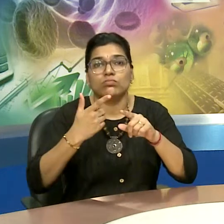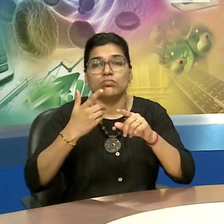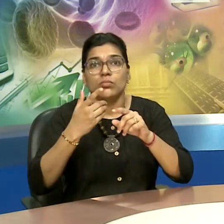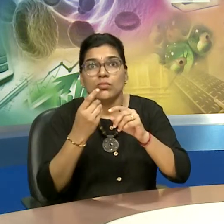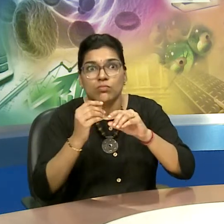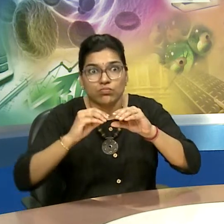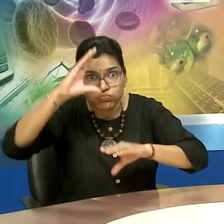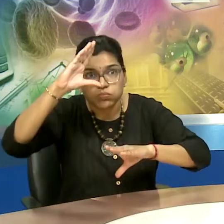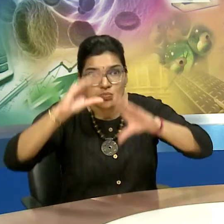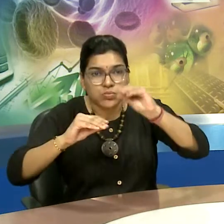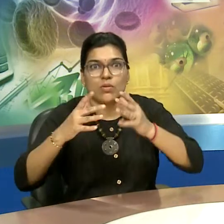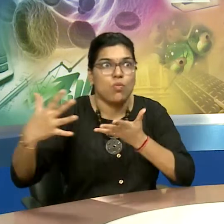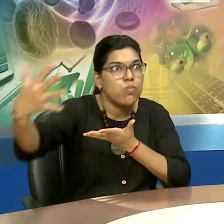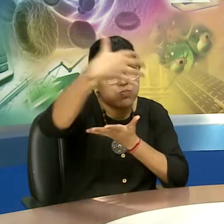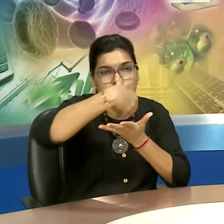union government.